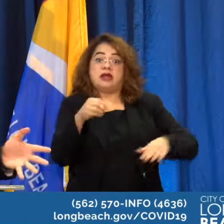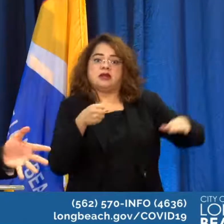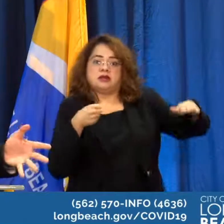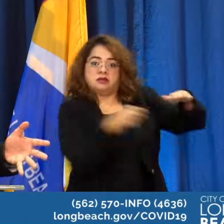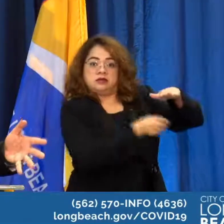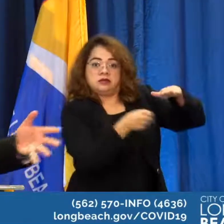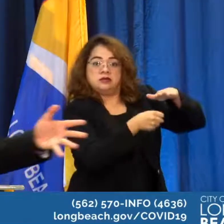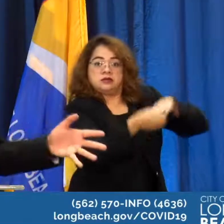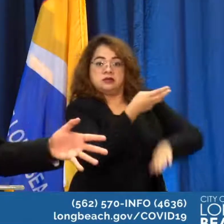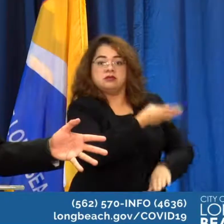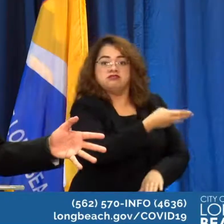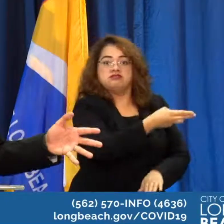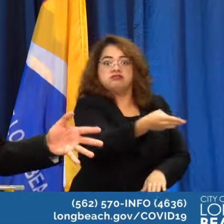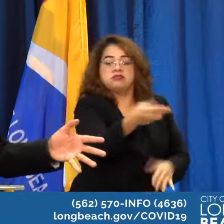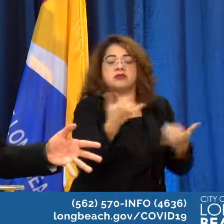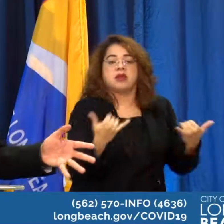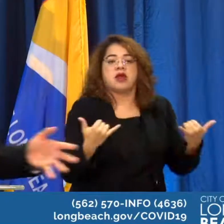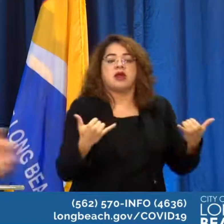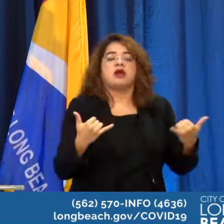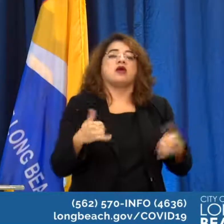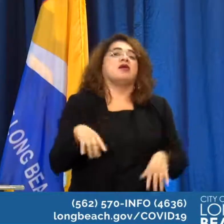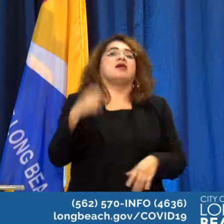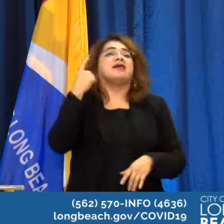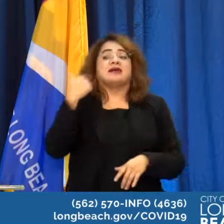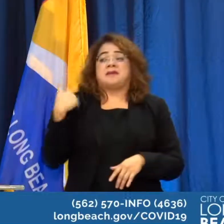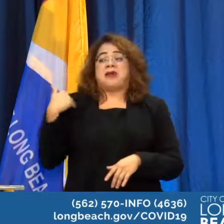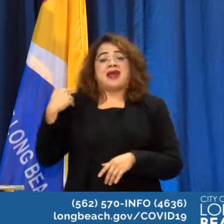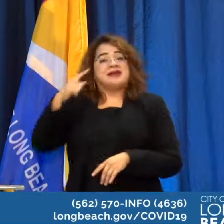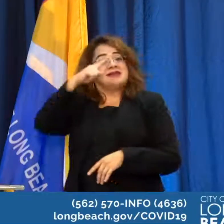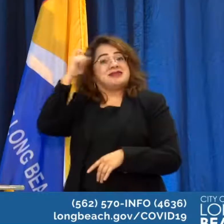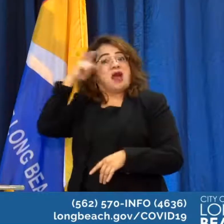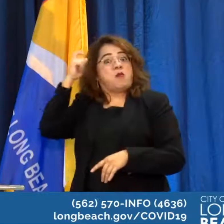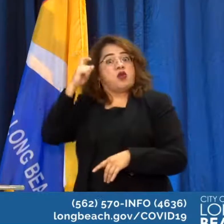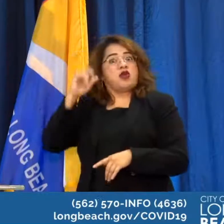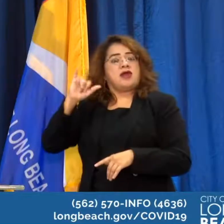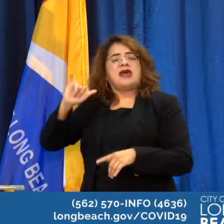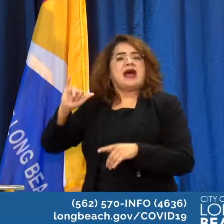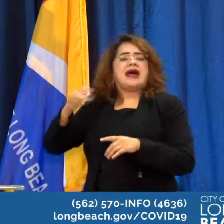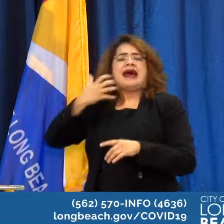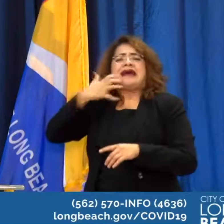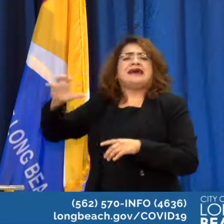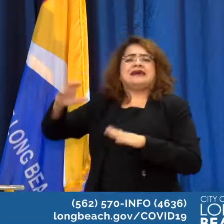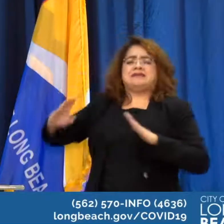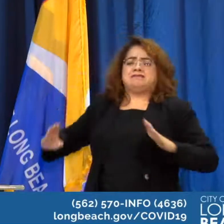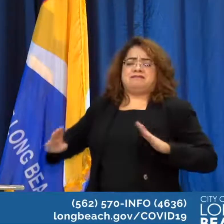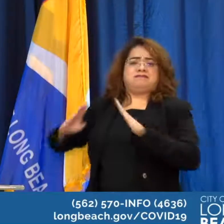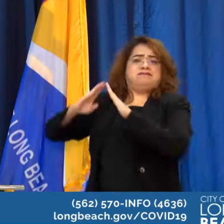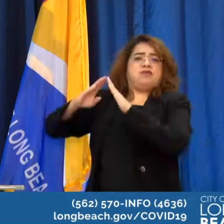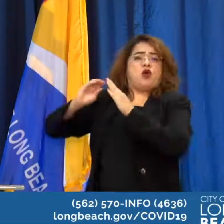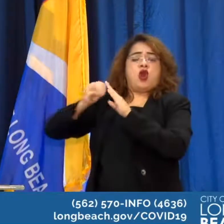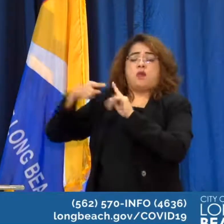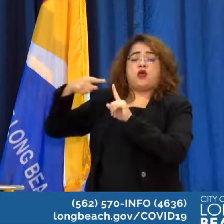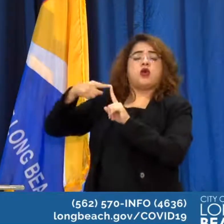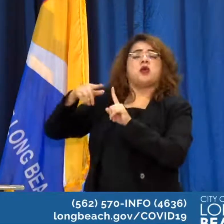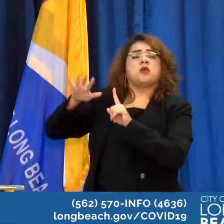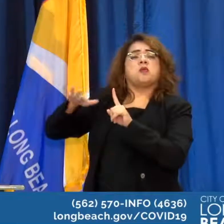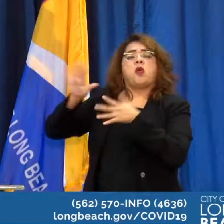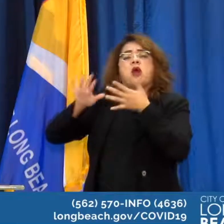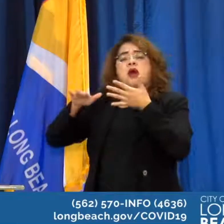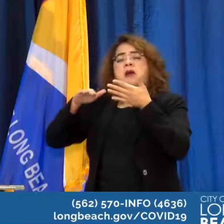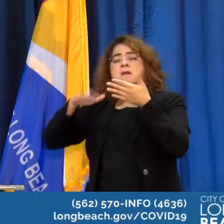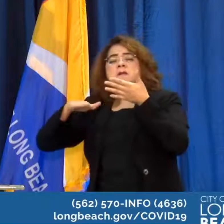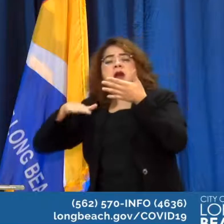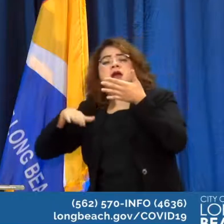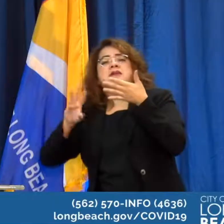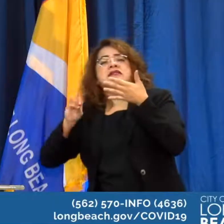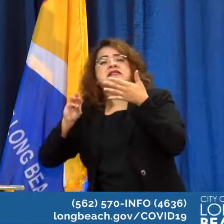height of the pandemic earlier in the summer, we had our highs were in those low 60s to